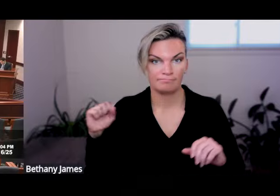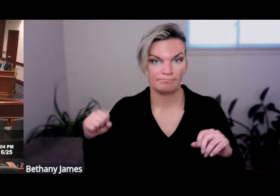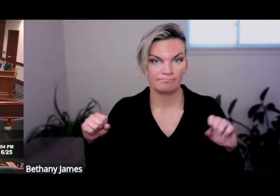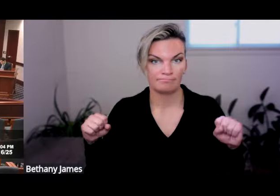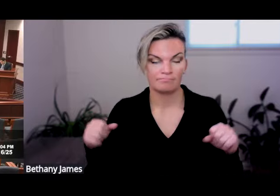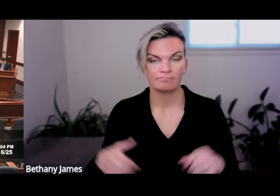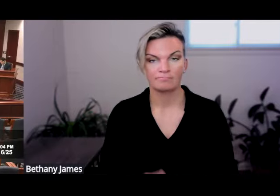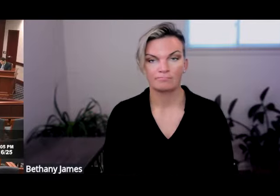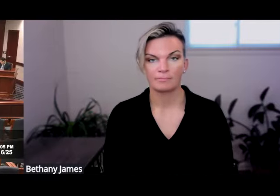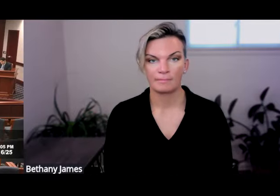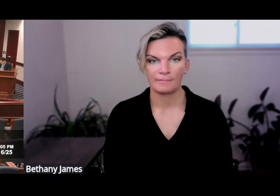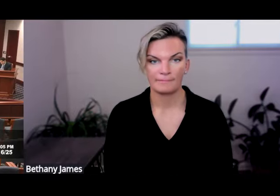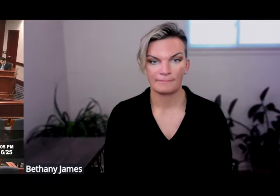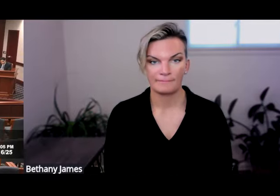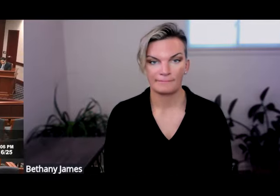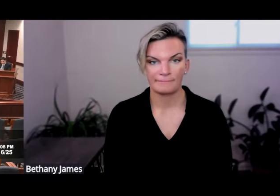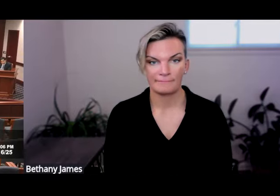Oh.